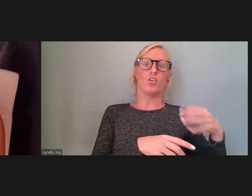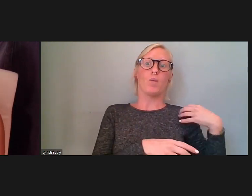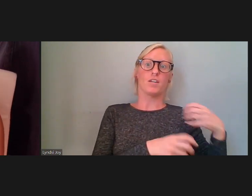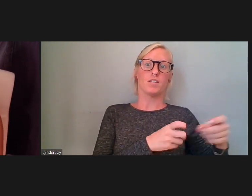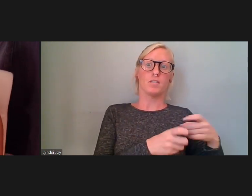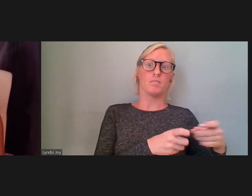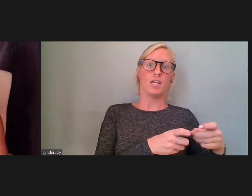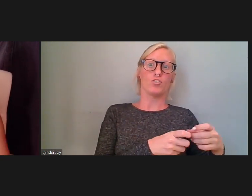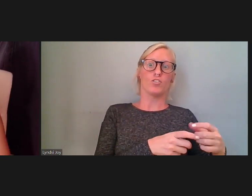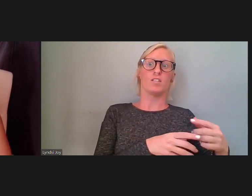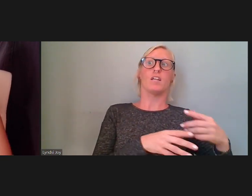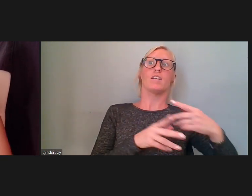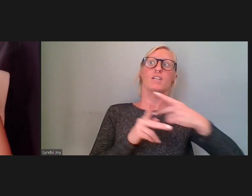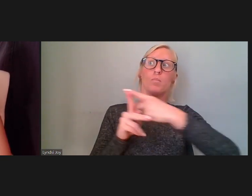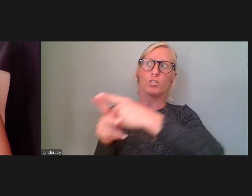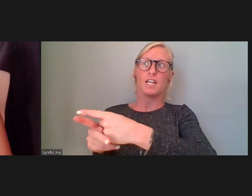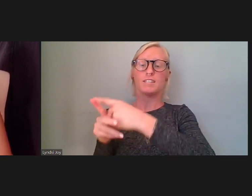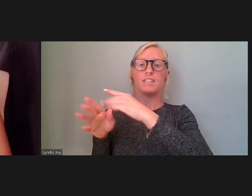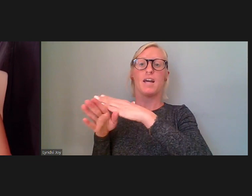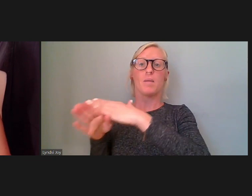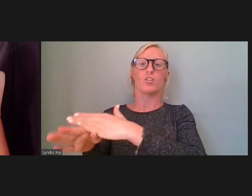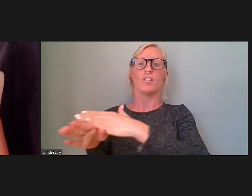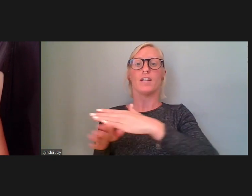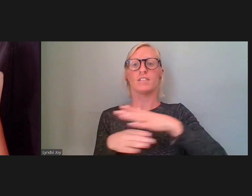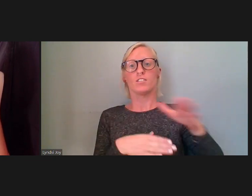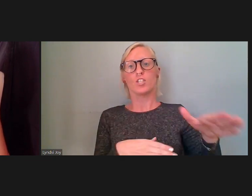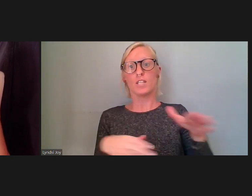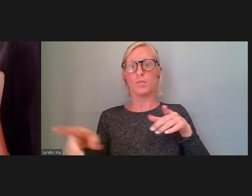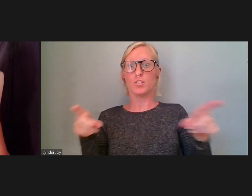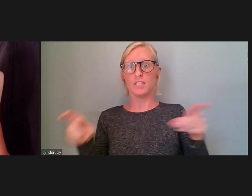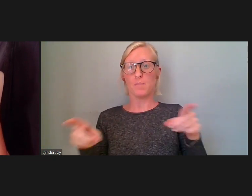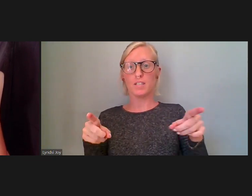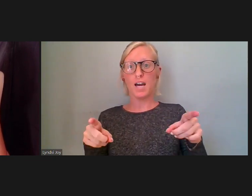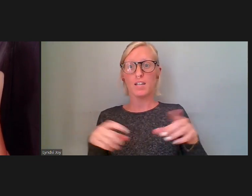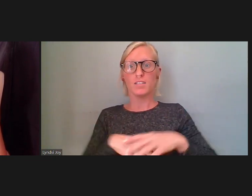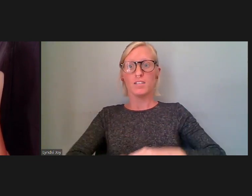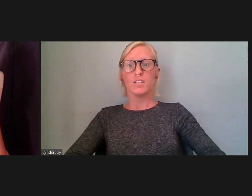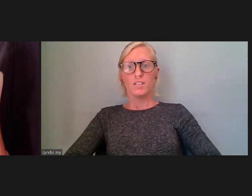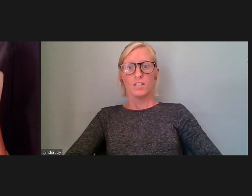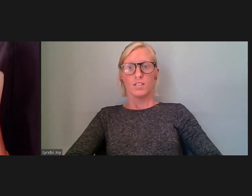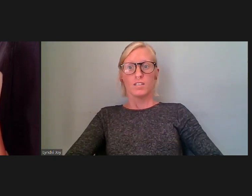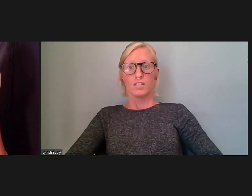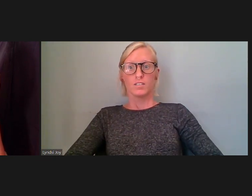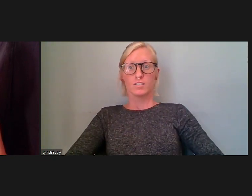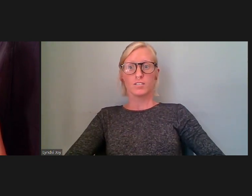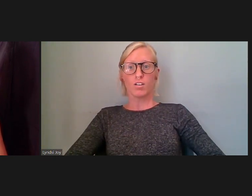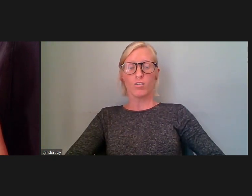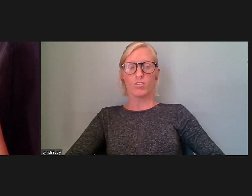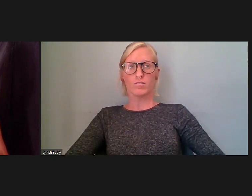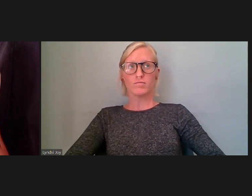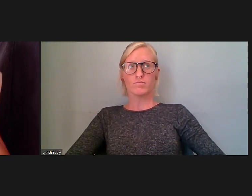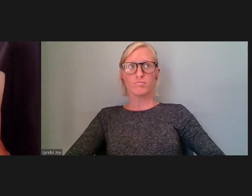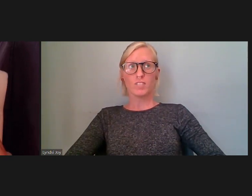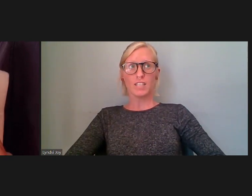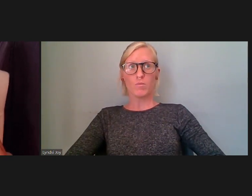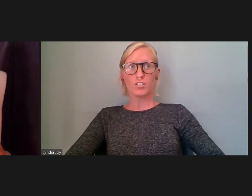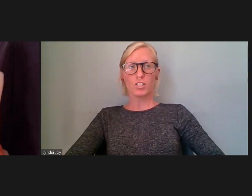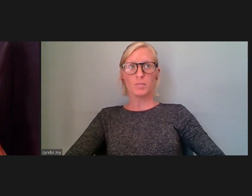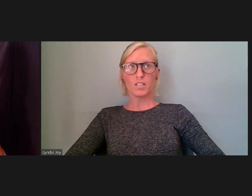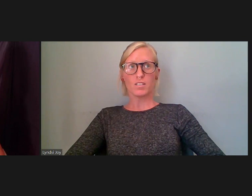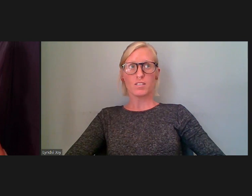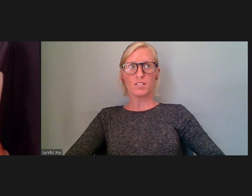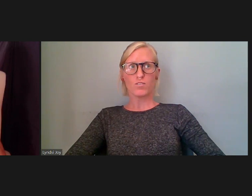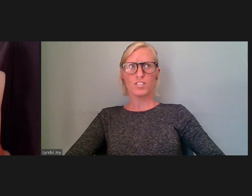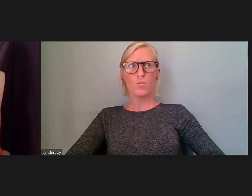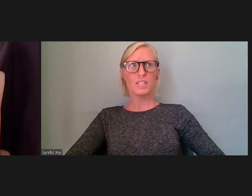and then their bosses and managers and like protecting them or like, so I was able to set up a lot. Yeah, you did that. So that was